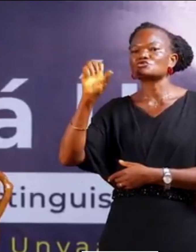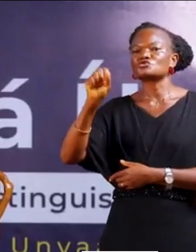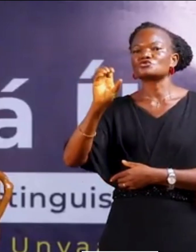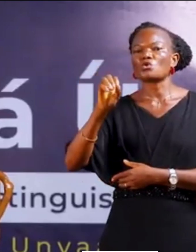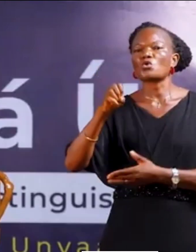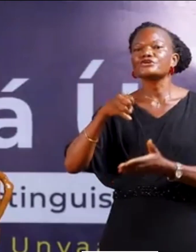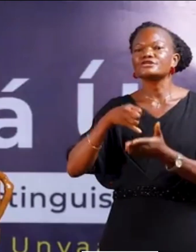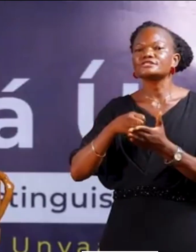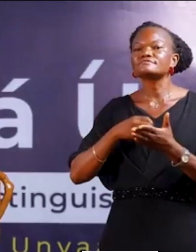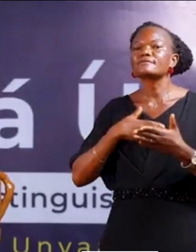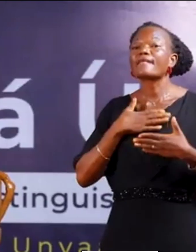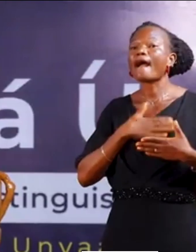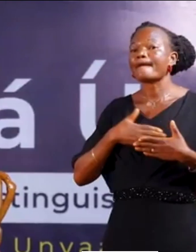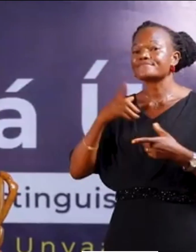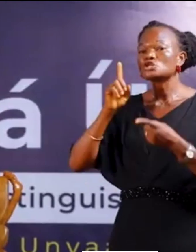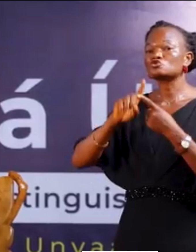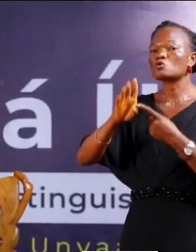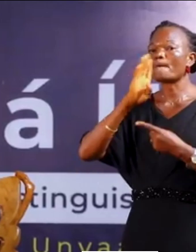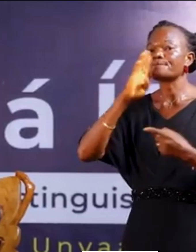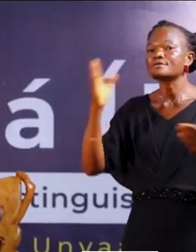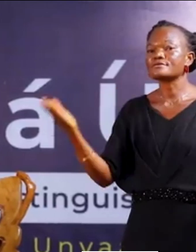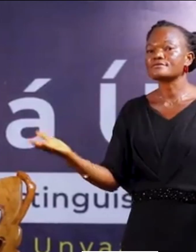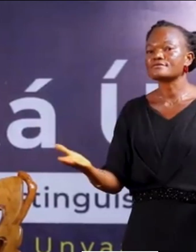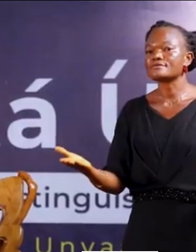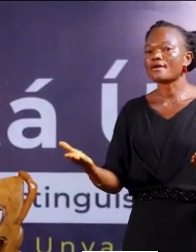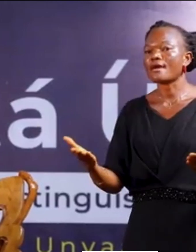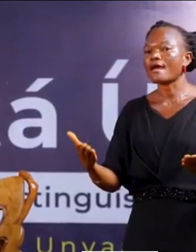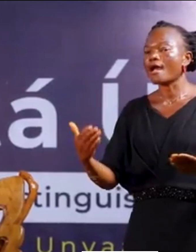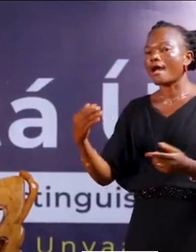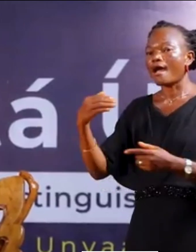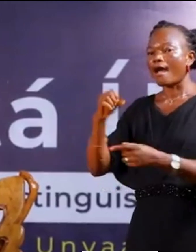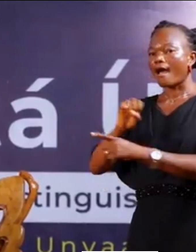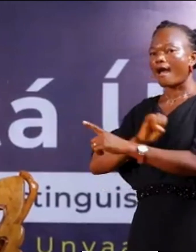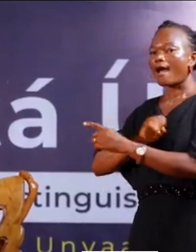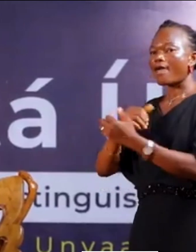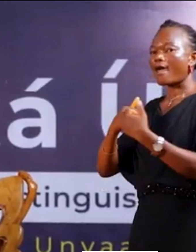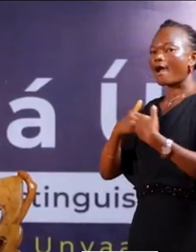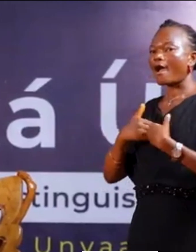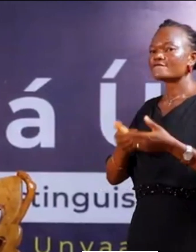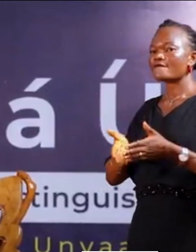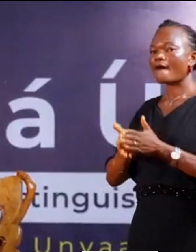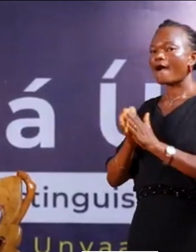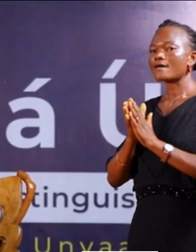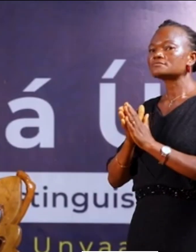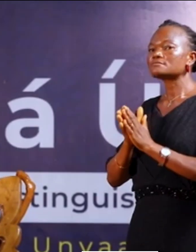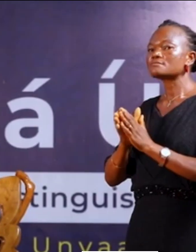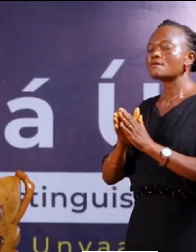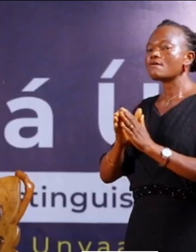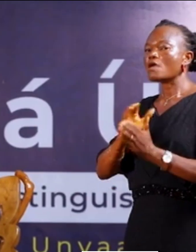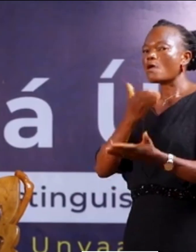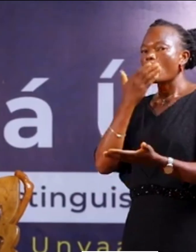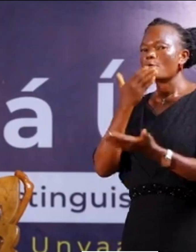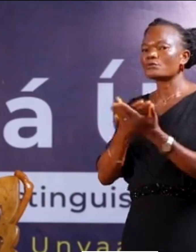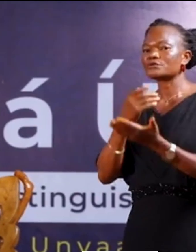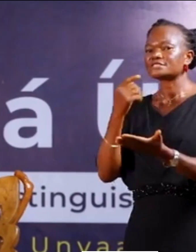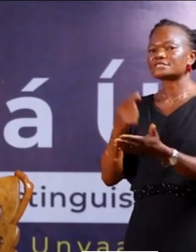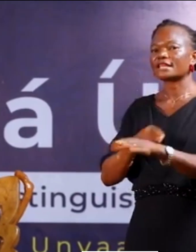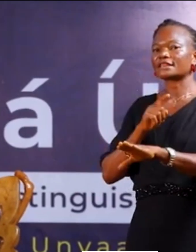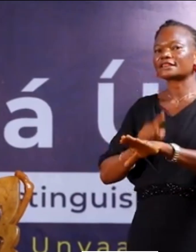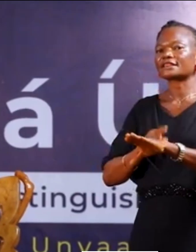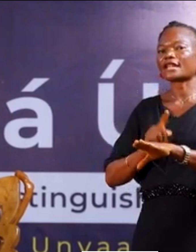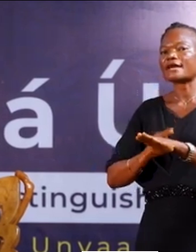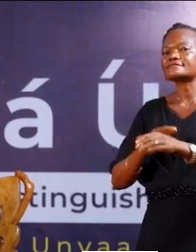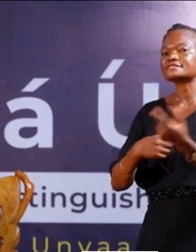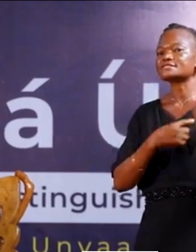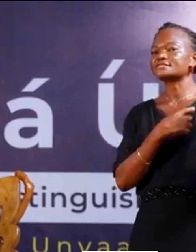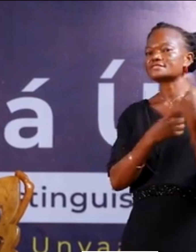it's exciting to be here. I have had a good time since yesterday. It was a great